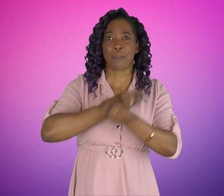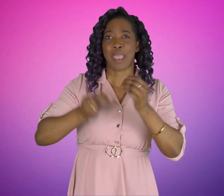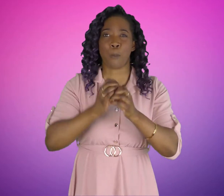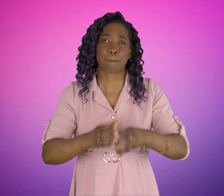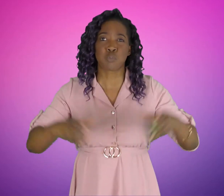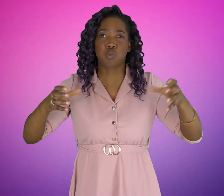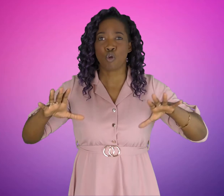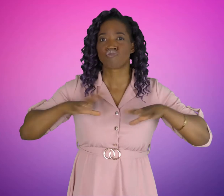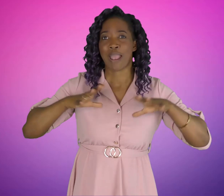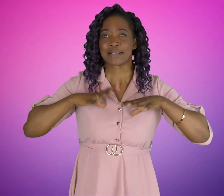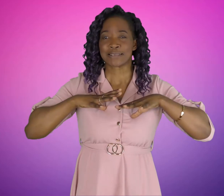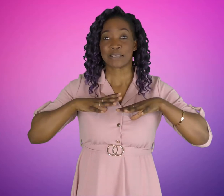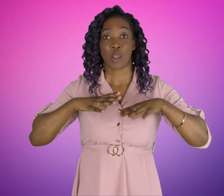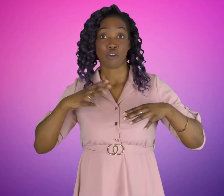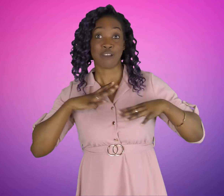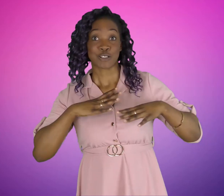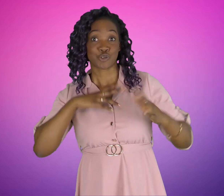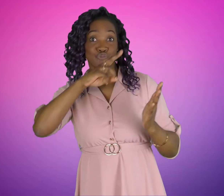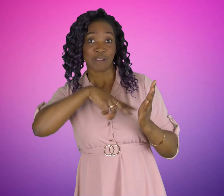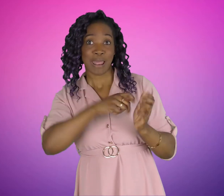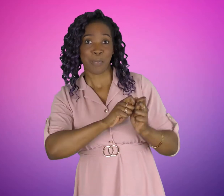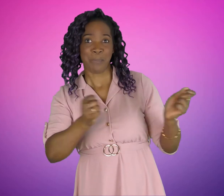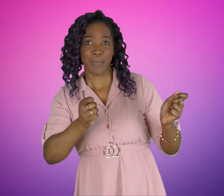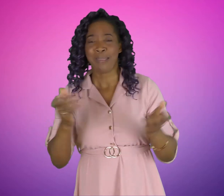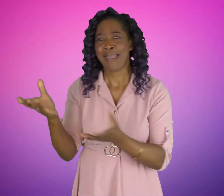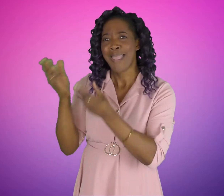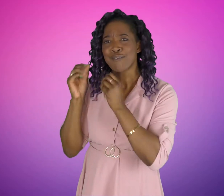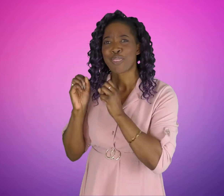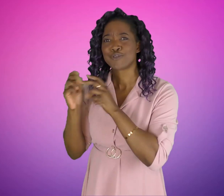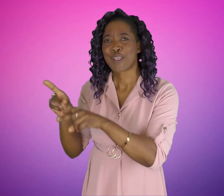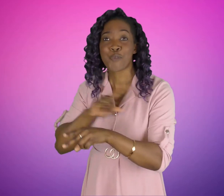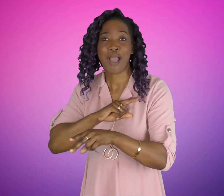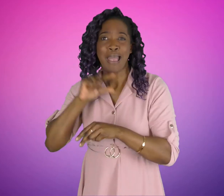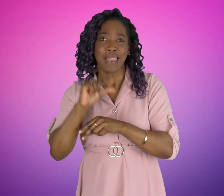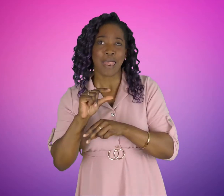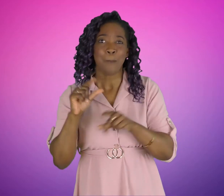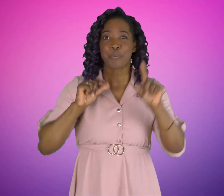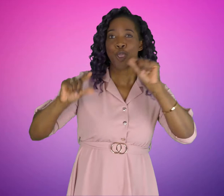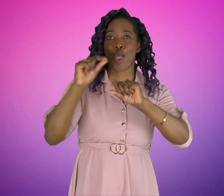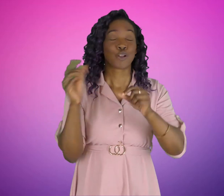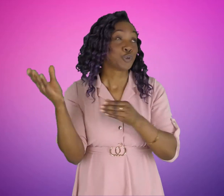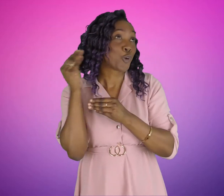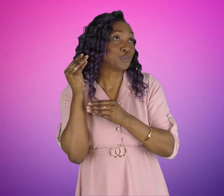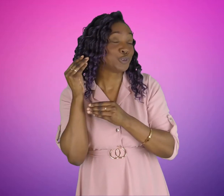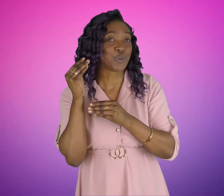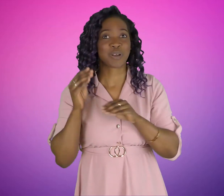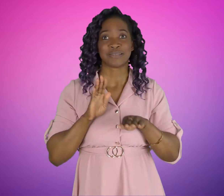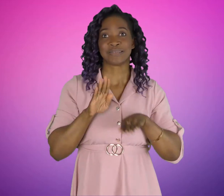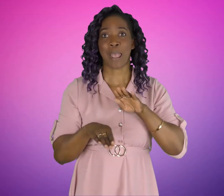economy is booming and there's plenty to eat. No need to read it in the paper or hear it in the street. 'Cause a little birdie told you with a tweet, tweet. Tap